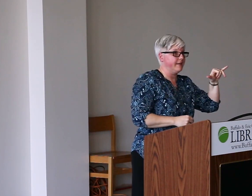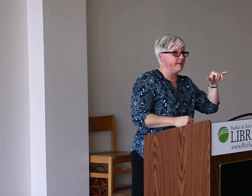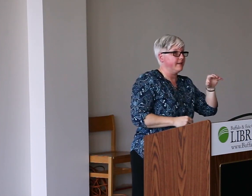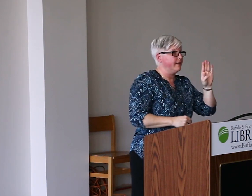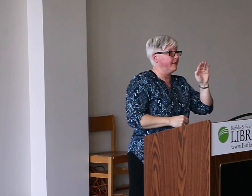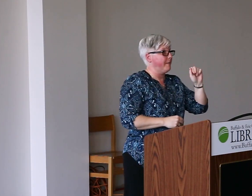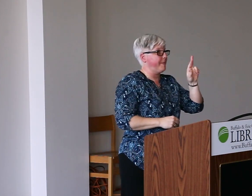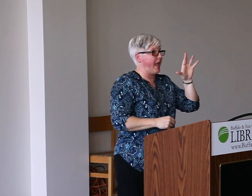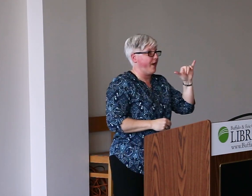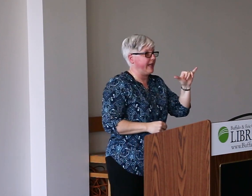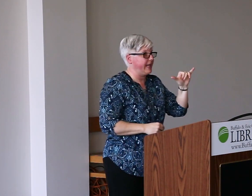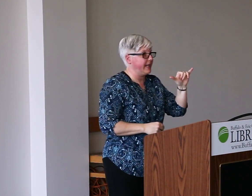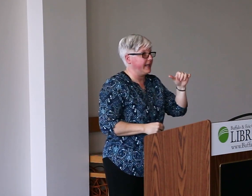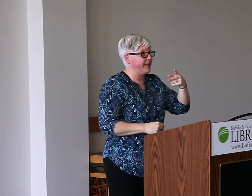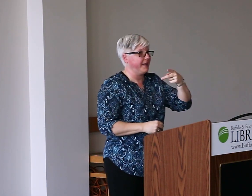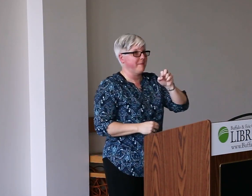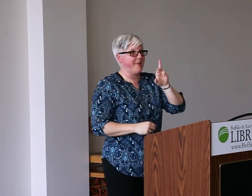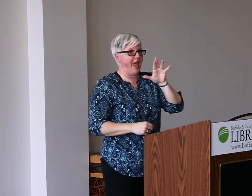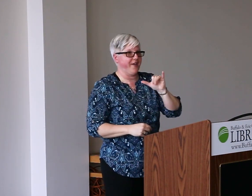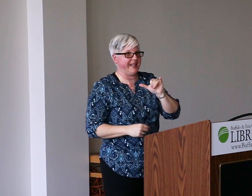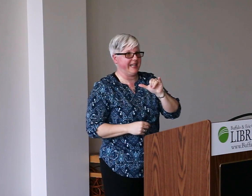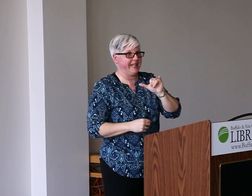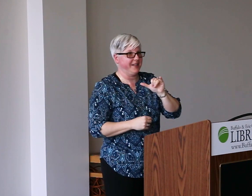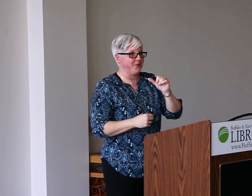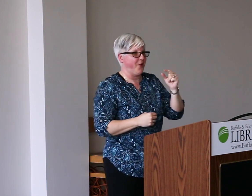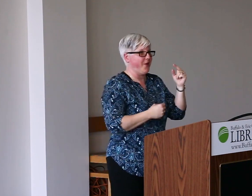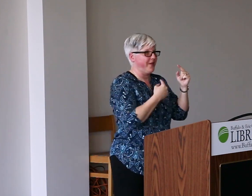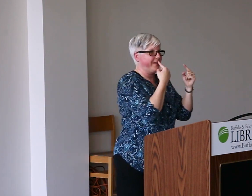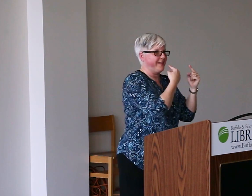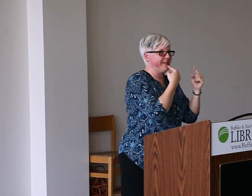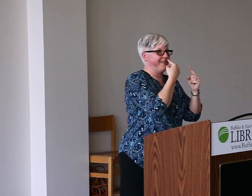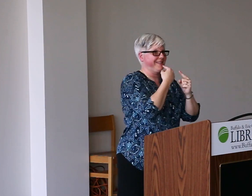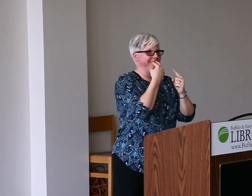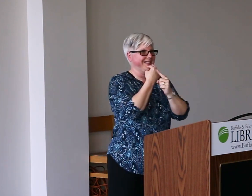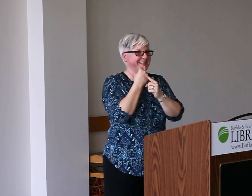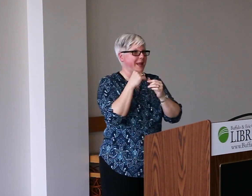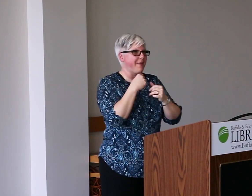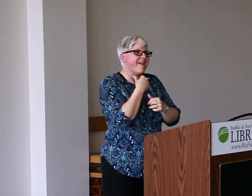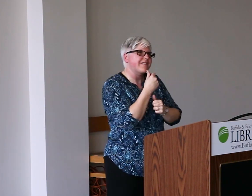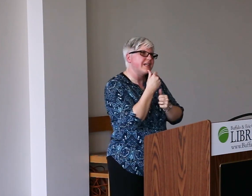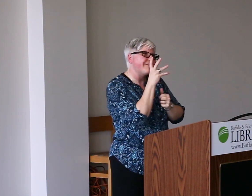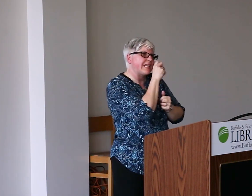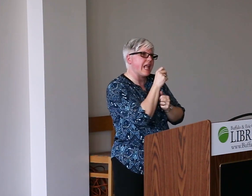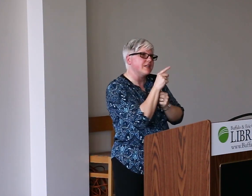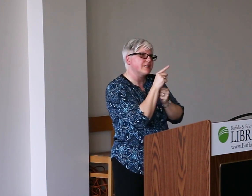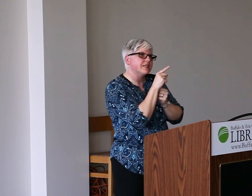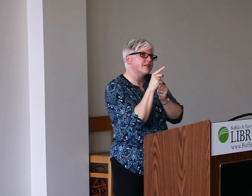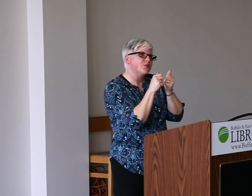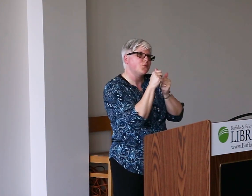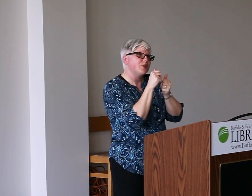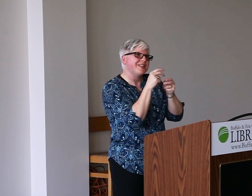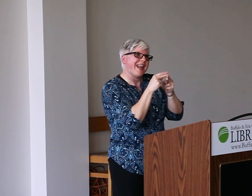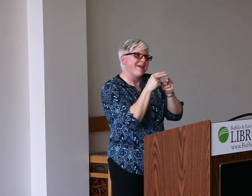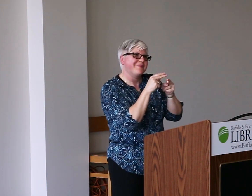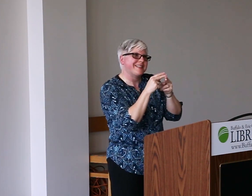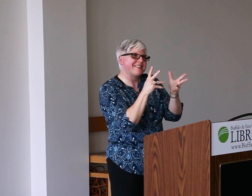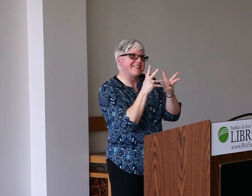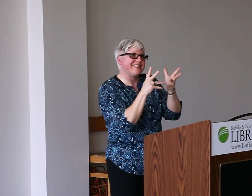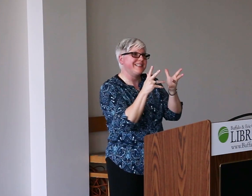Mary, Barry, Perry. They all look the same. You're trying to guess, oh, what's your